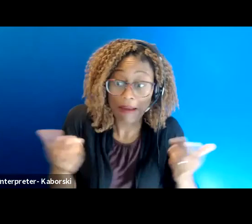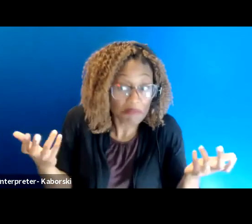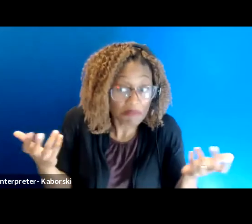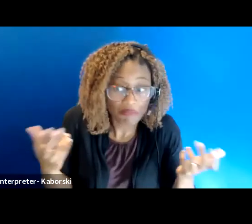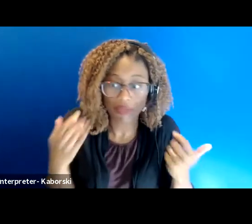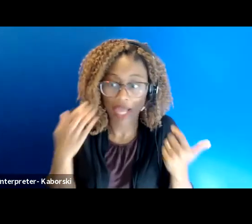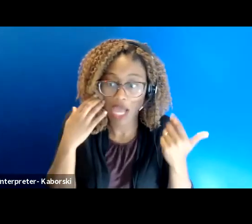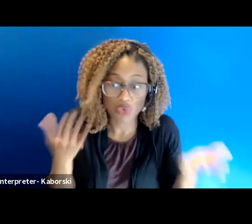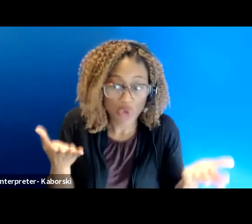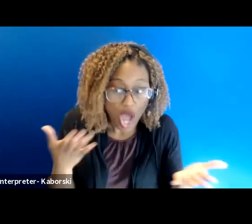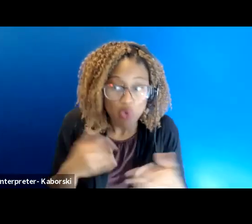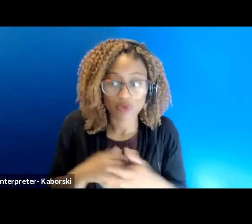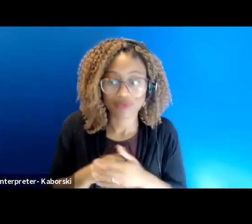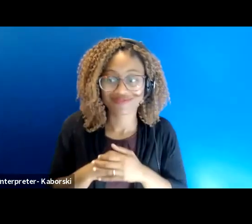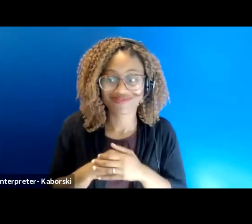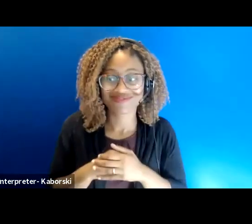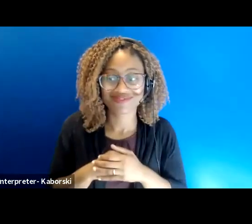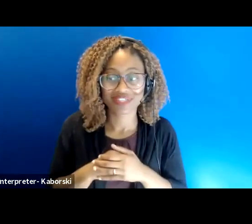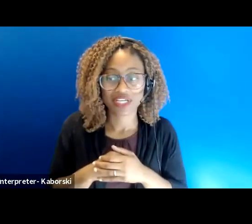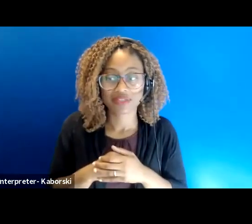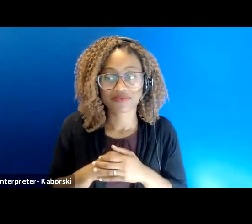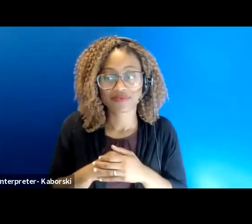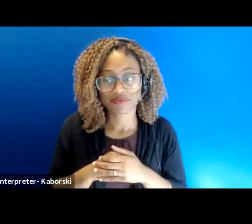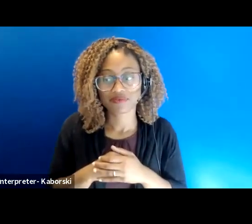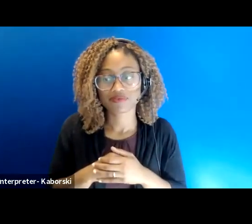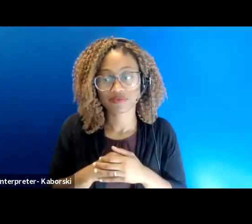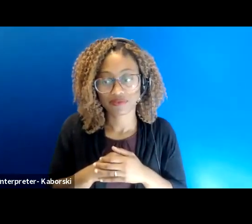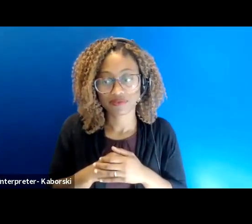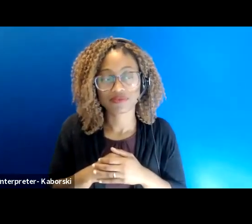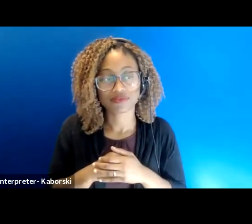least some talk about